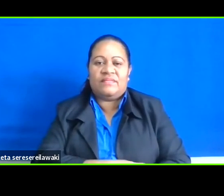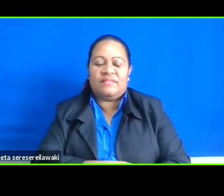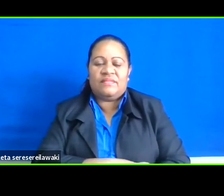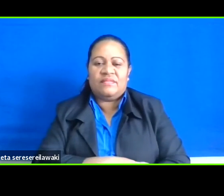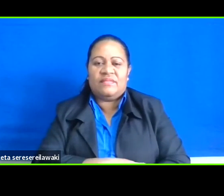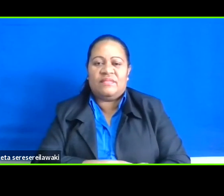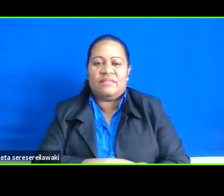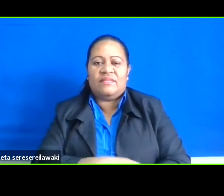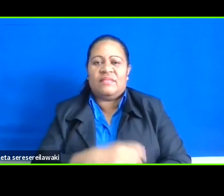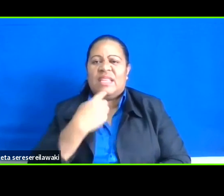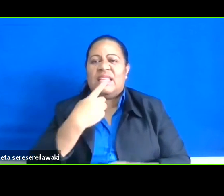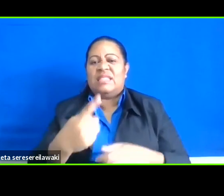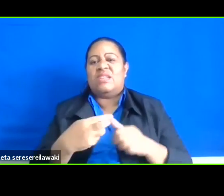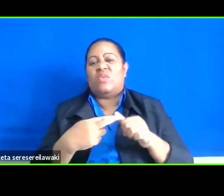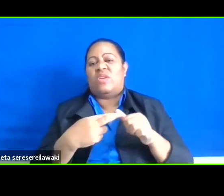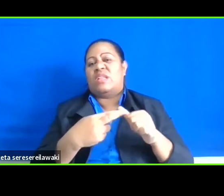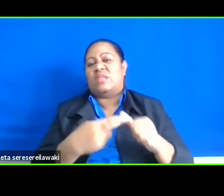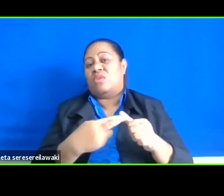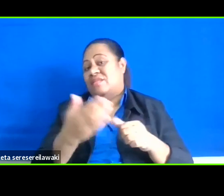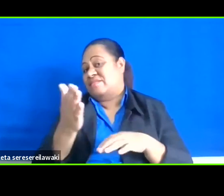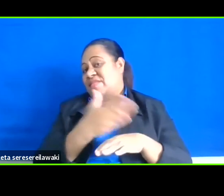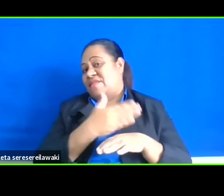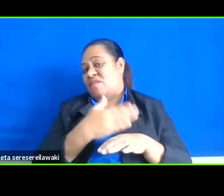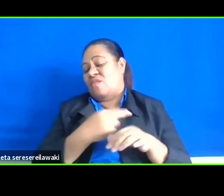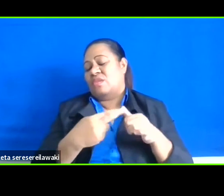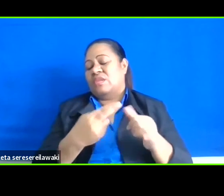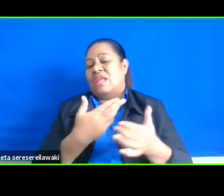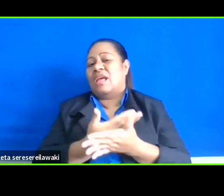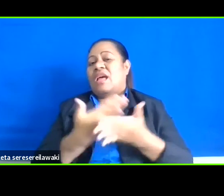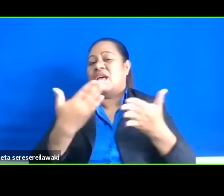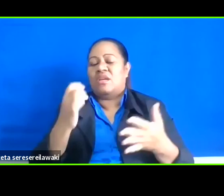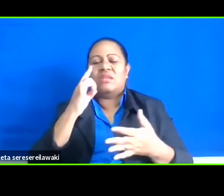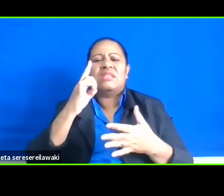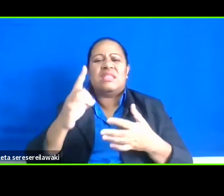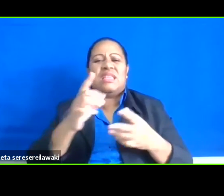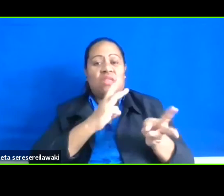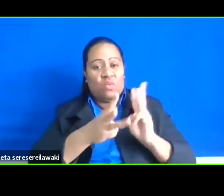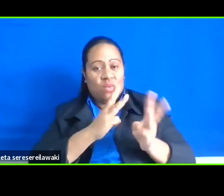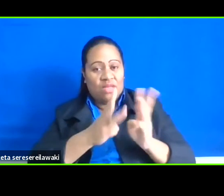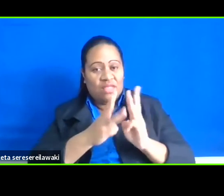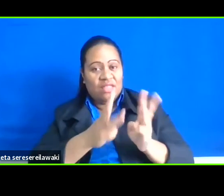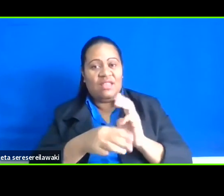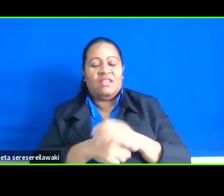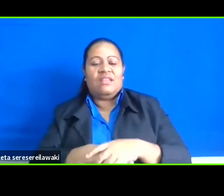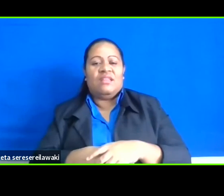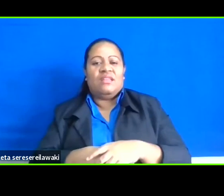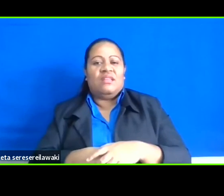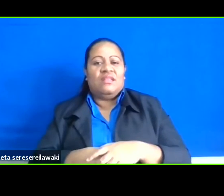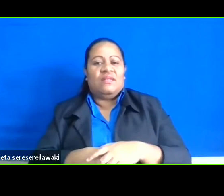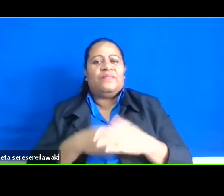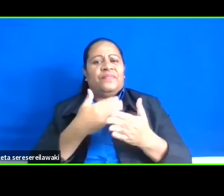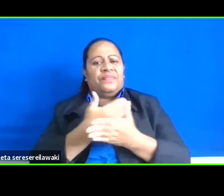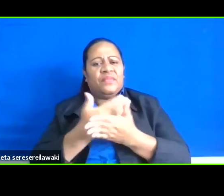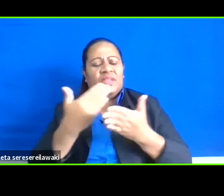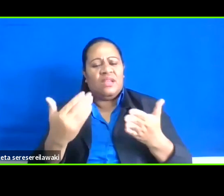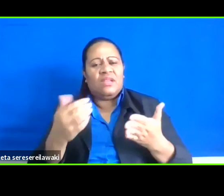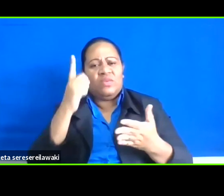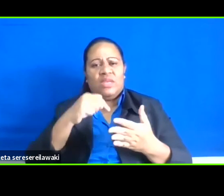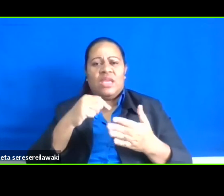responding to the um how we are looking at the weather and um and how we can move forward